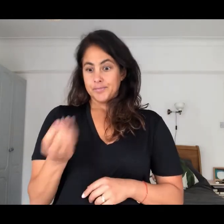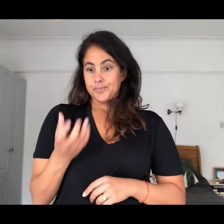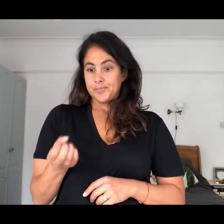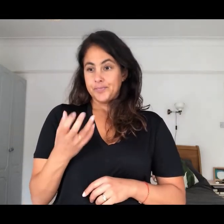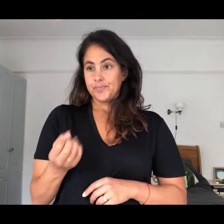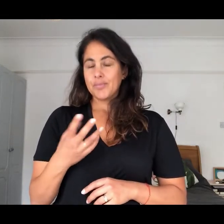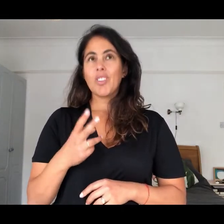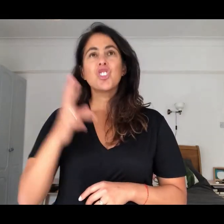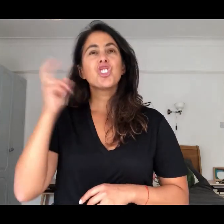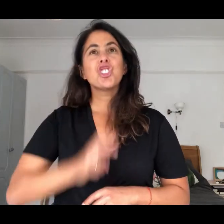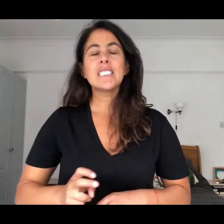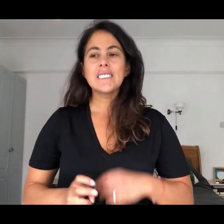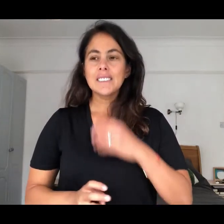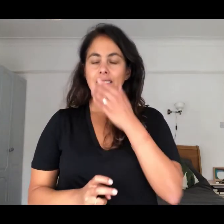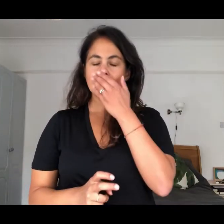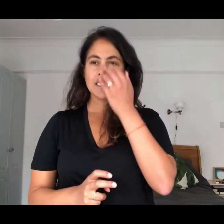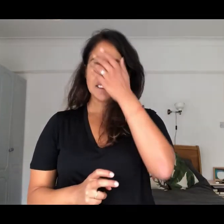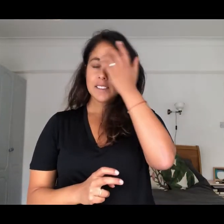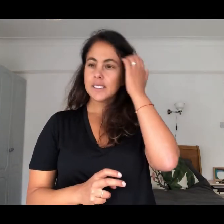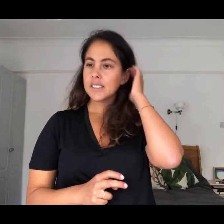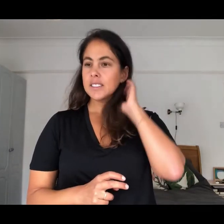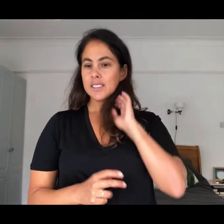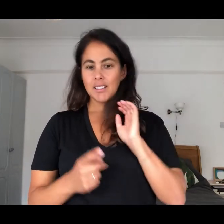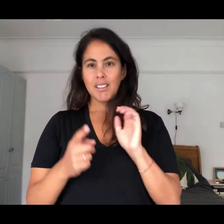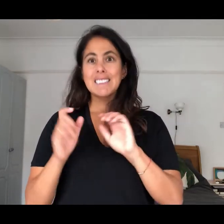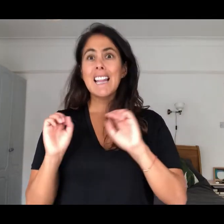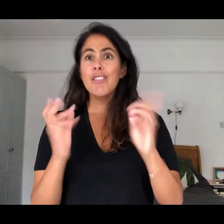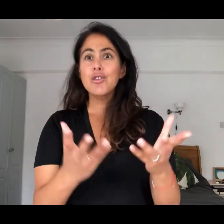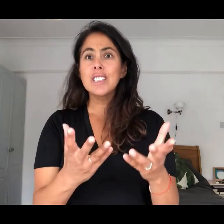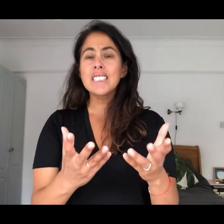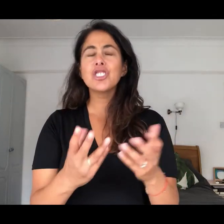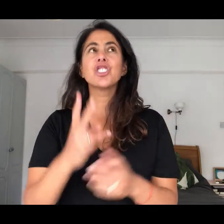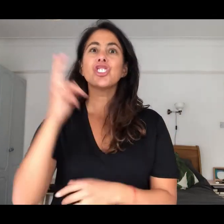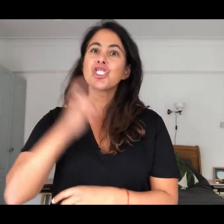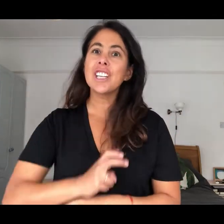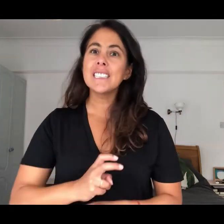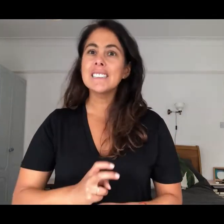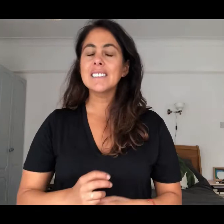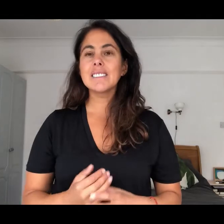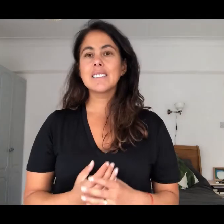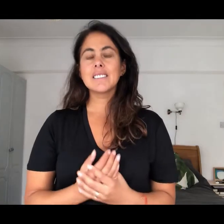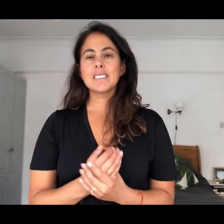Shit! The diabetes shit!